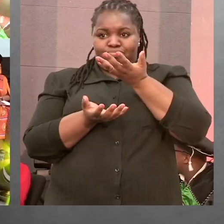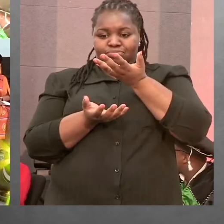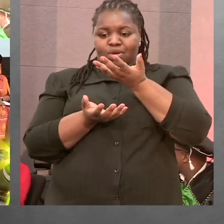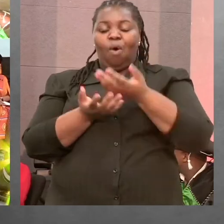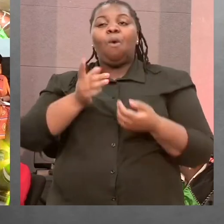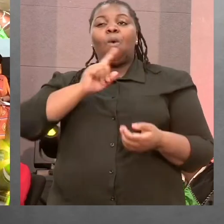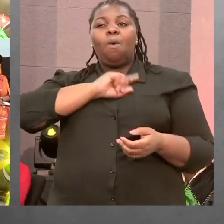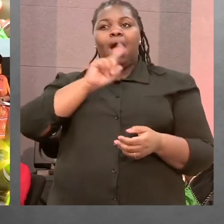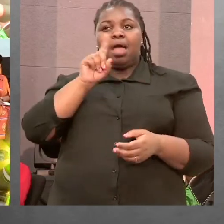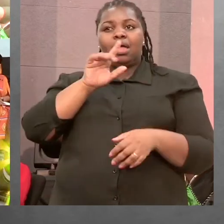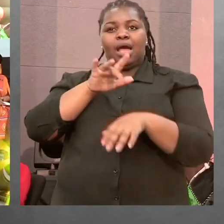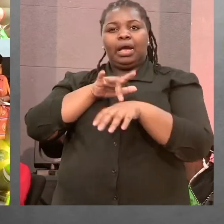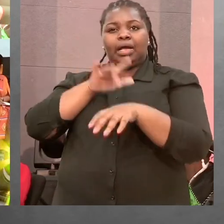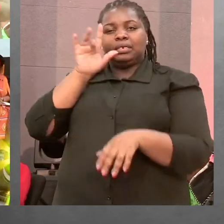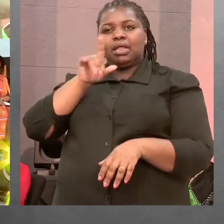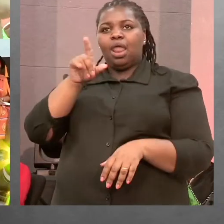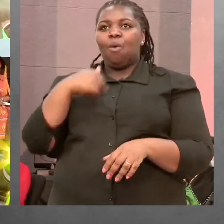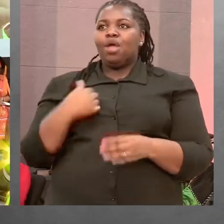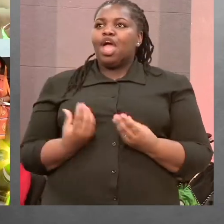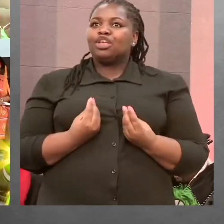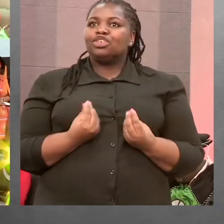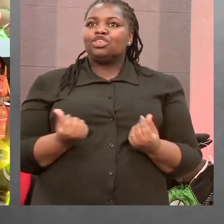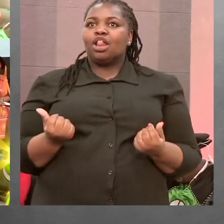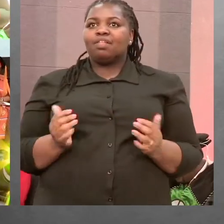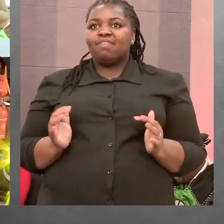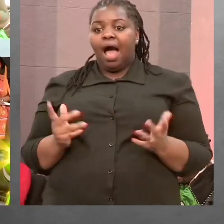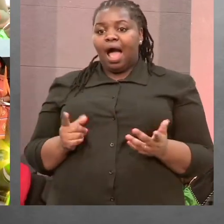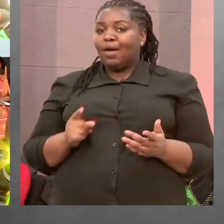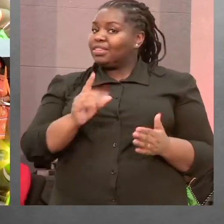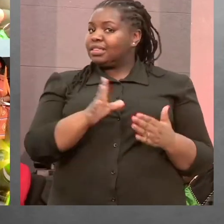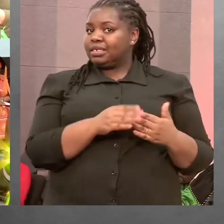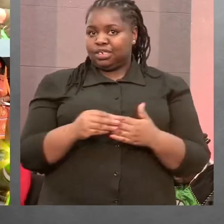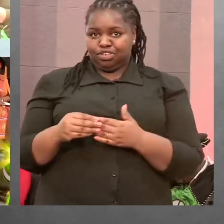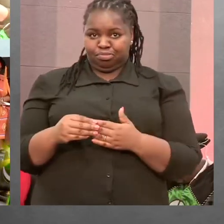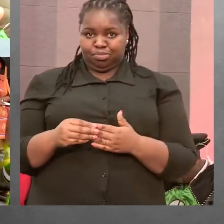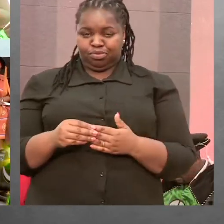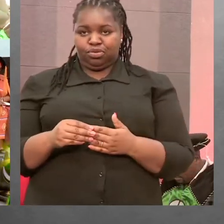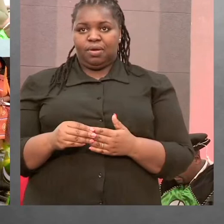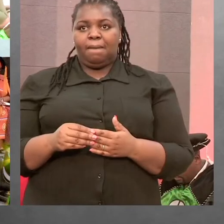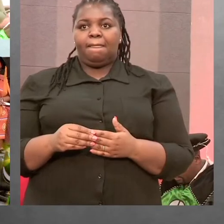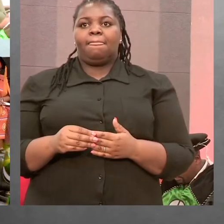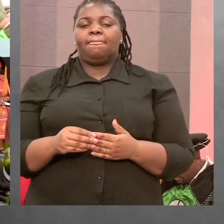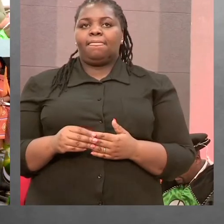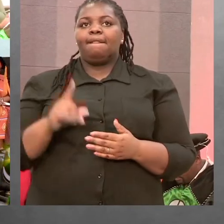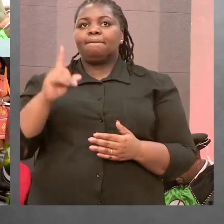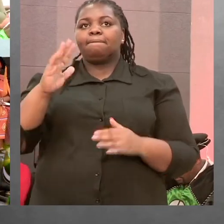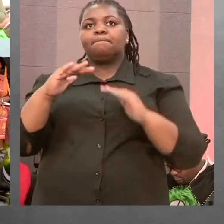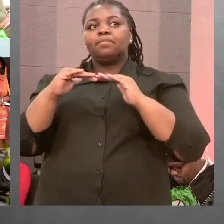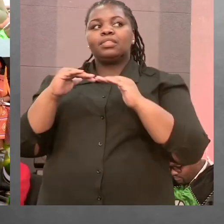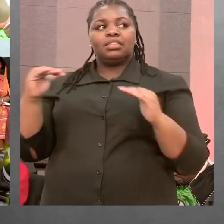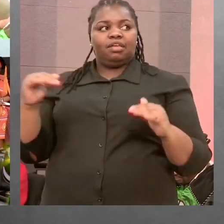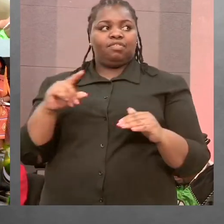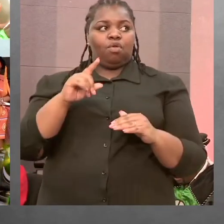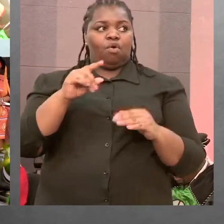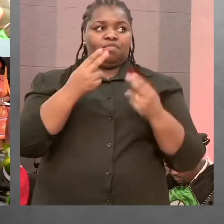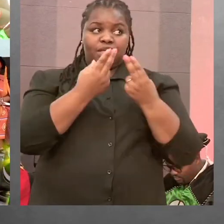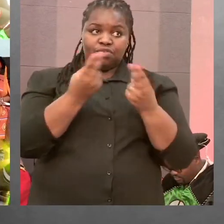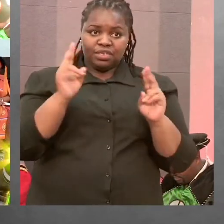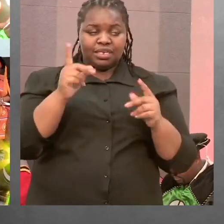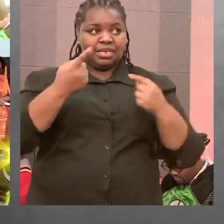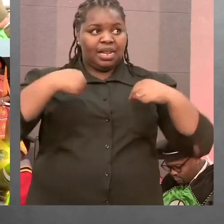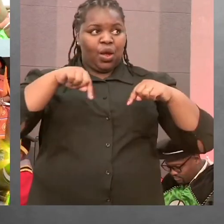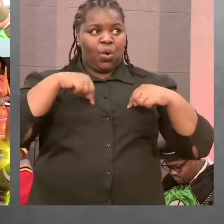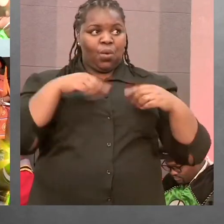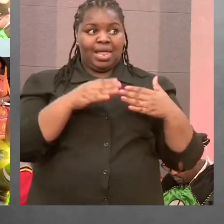Because critical to how we deal with the issues of leadership at the level of the institutions that we lead